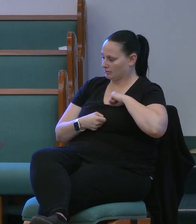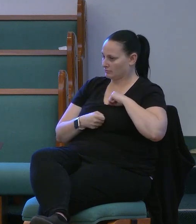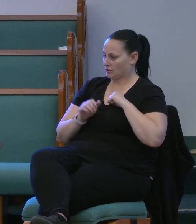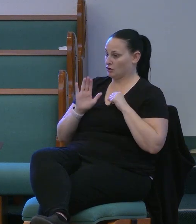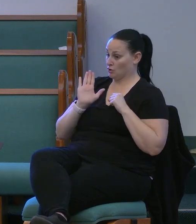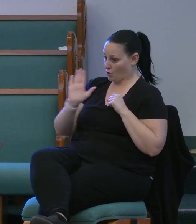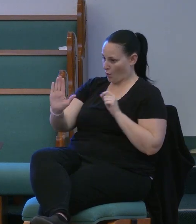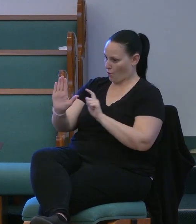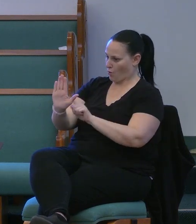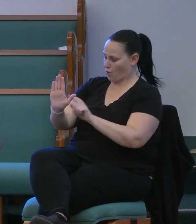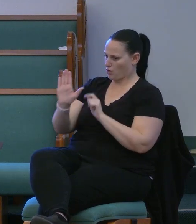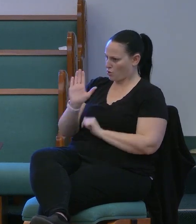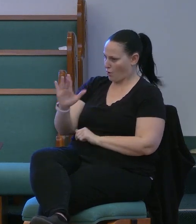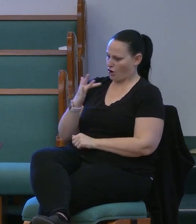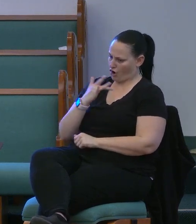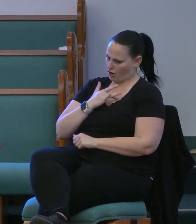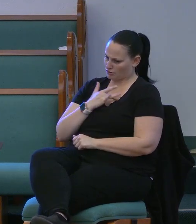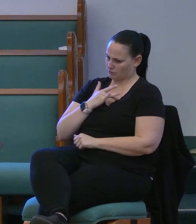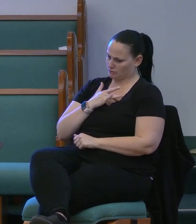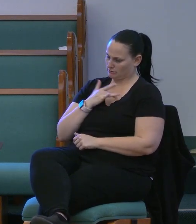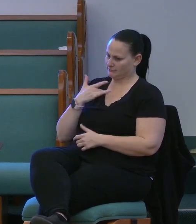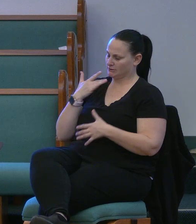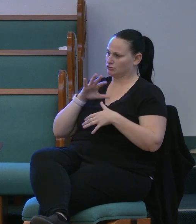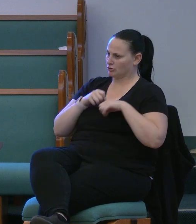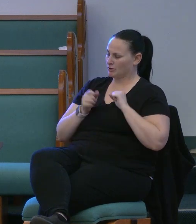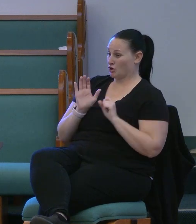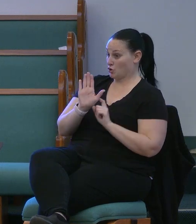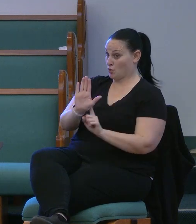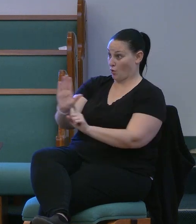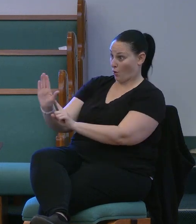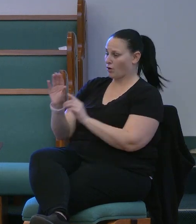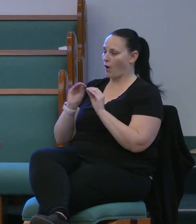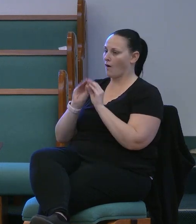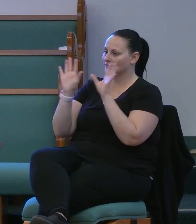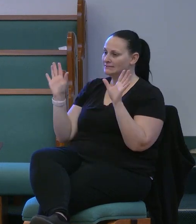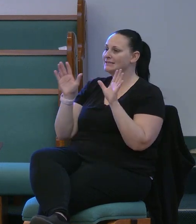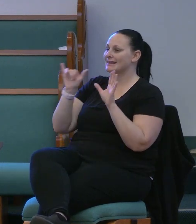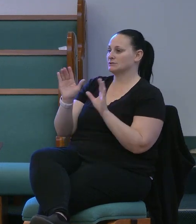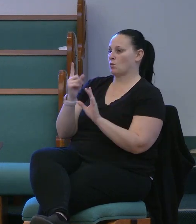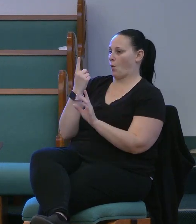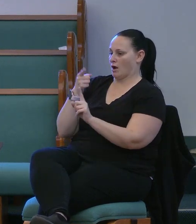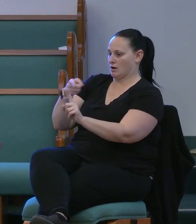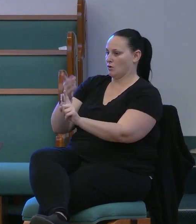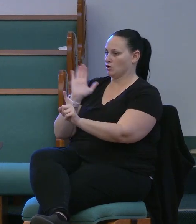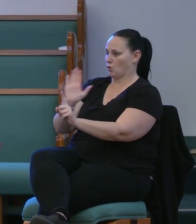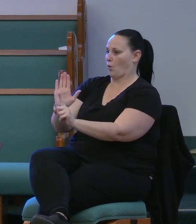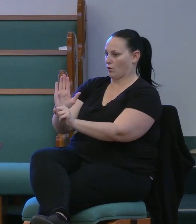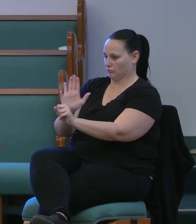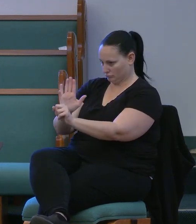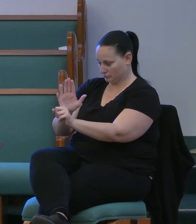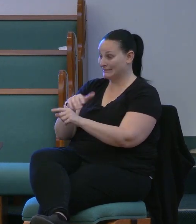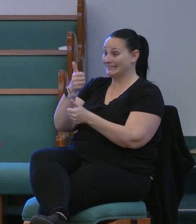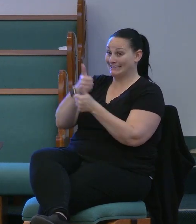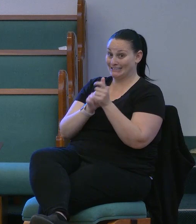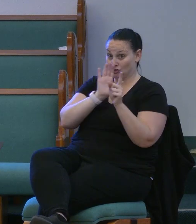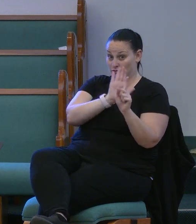Do not let your heart be troubled. Your obviously is singular, each one